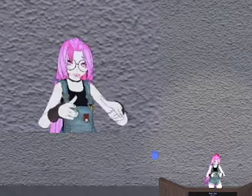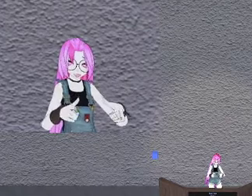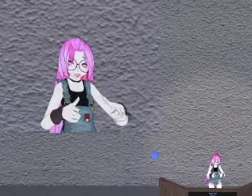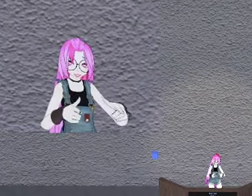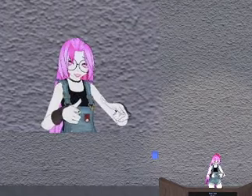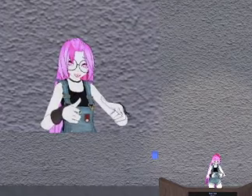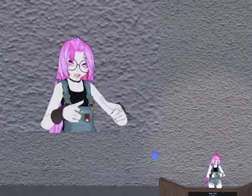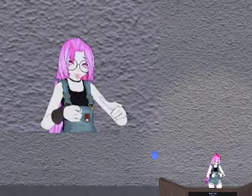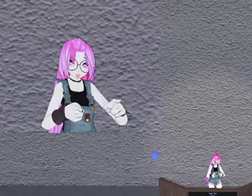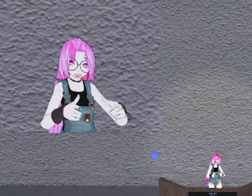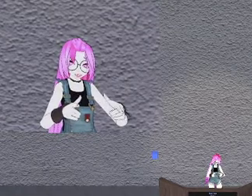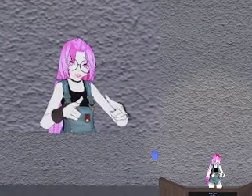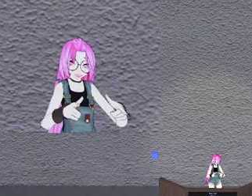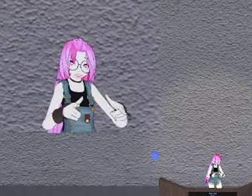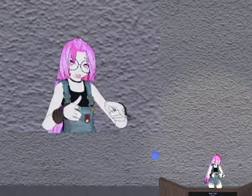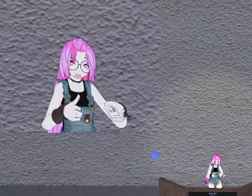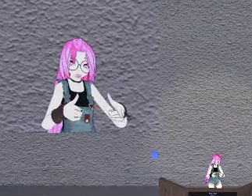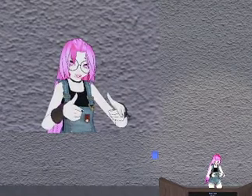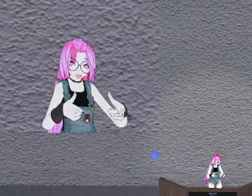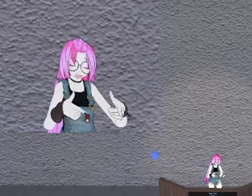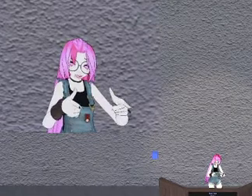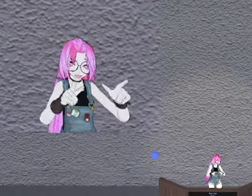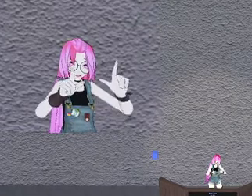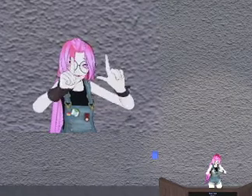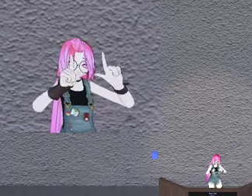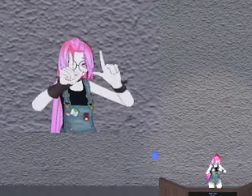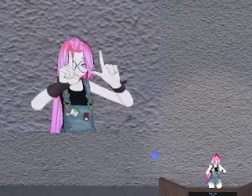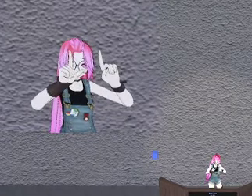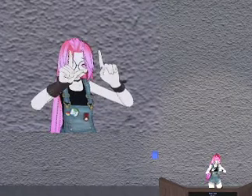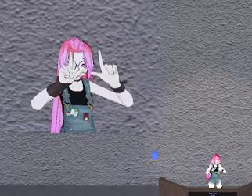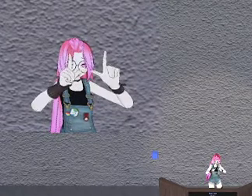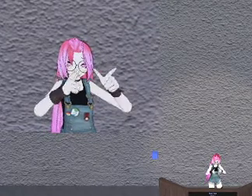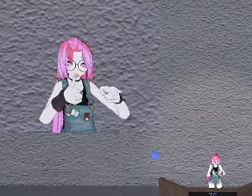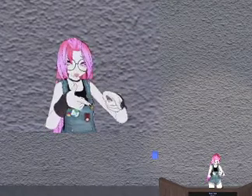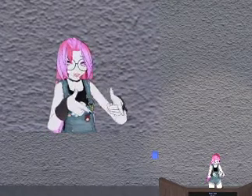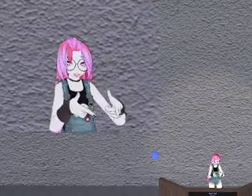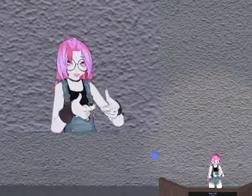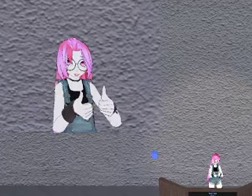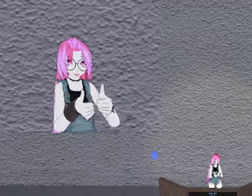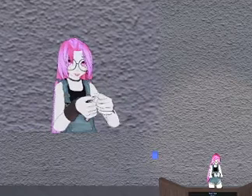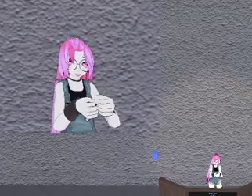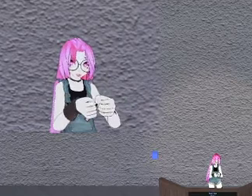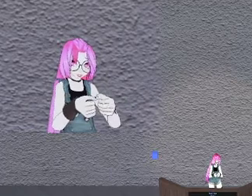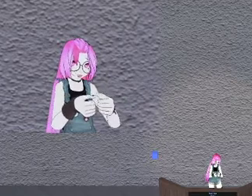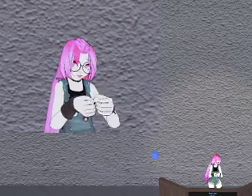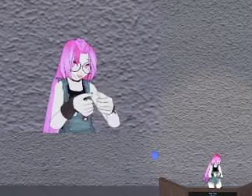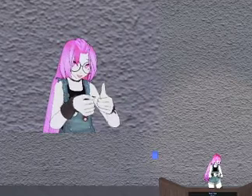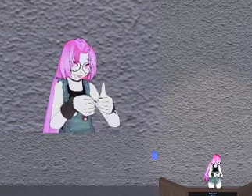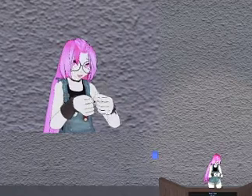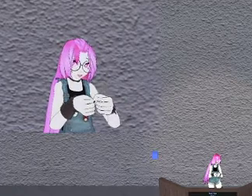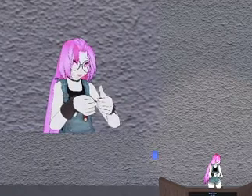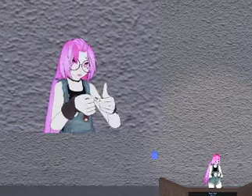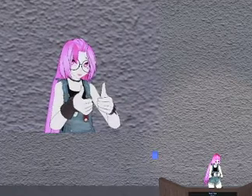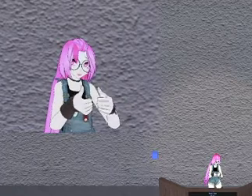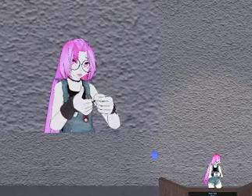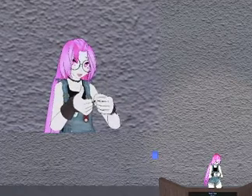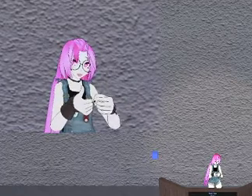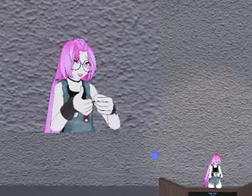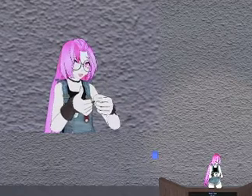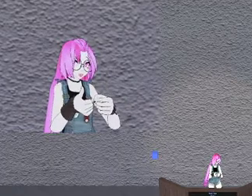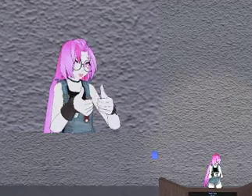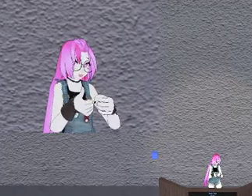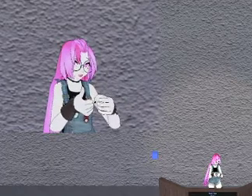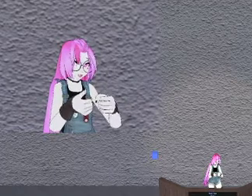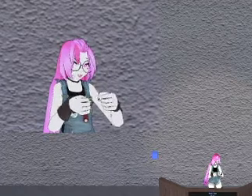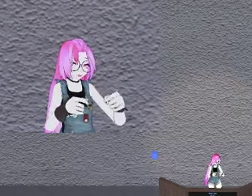say the general is you're going like this. You're kind of wiggling your hands, moving your fingers, because this means text. That's different. This is